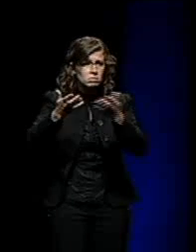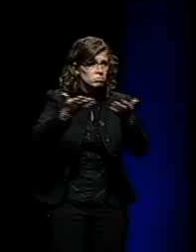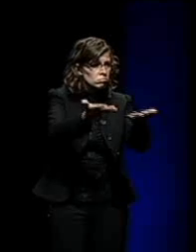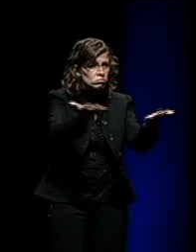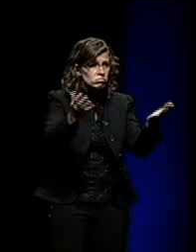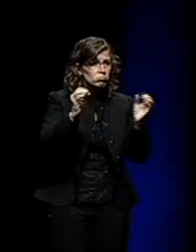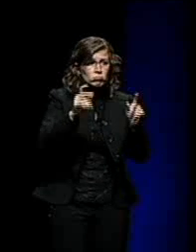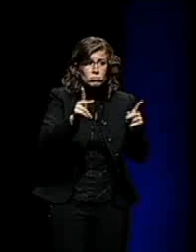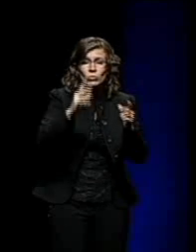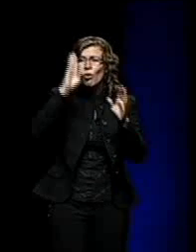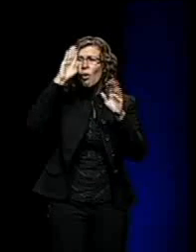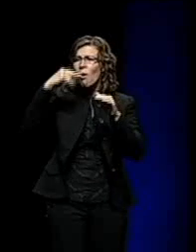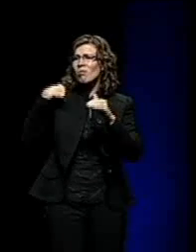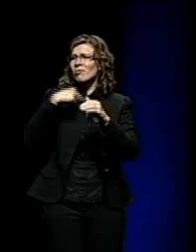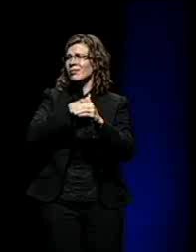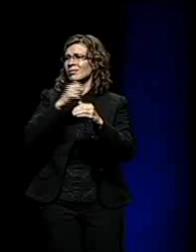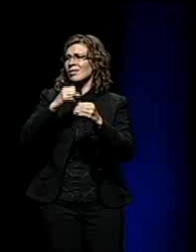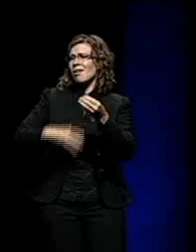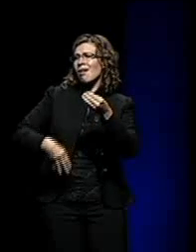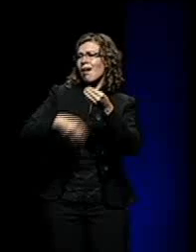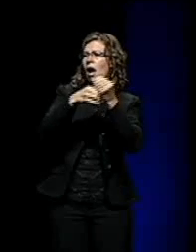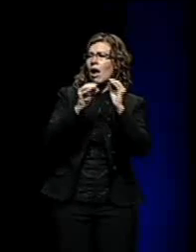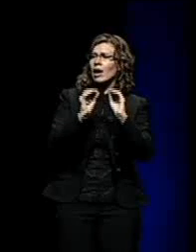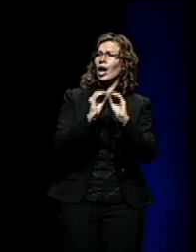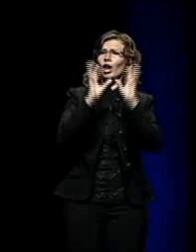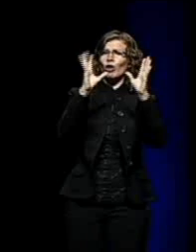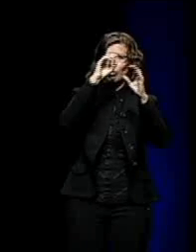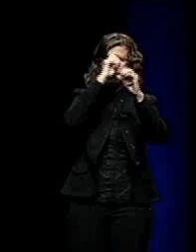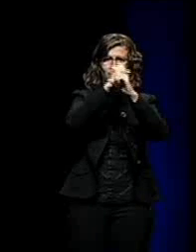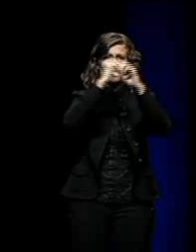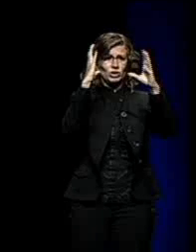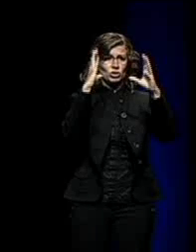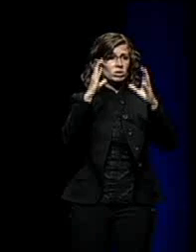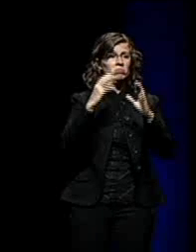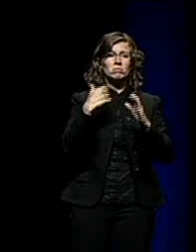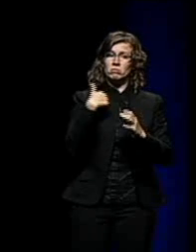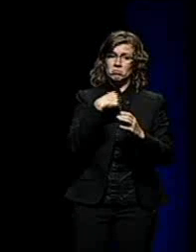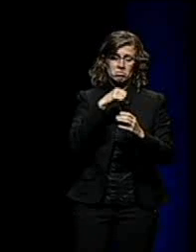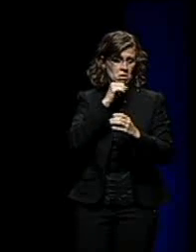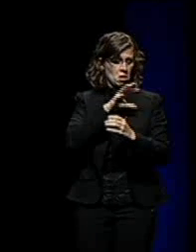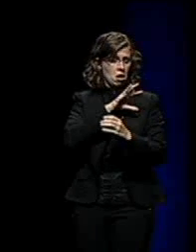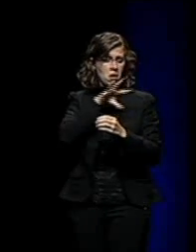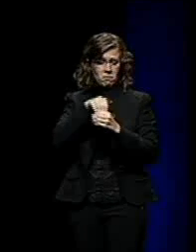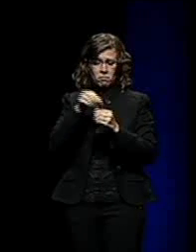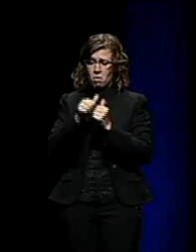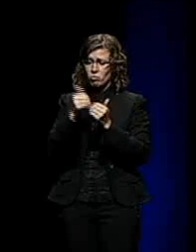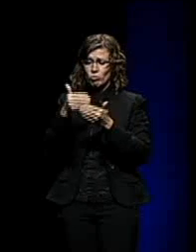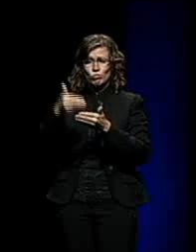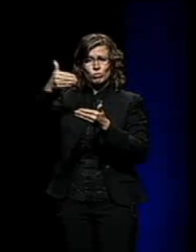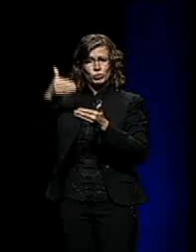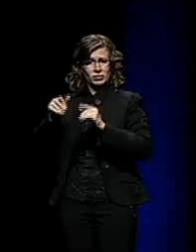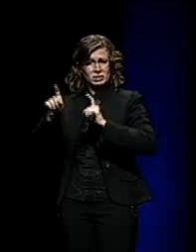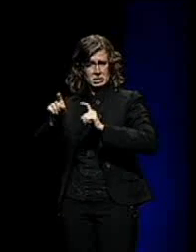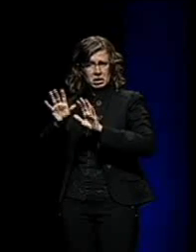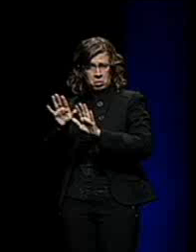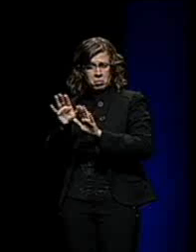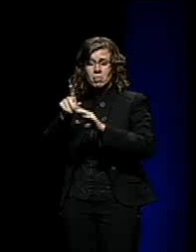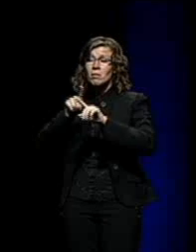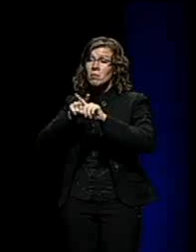different vision to the process. So we were not involved in the previous exam. We have been involved, obviously, with